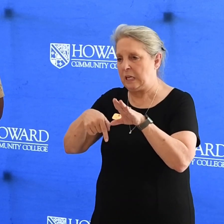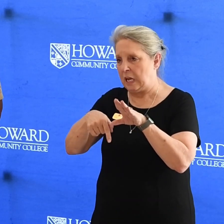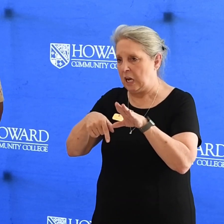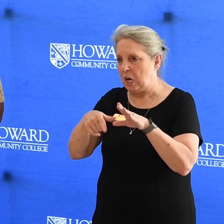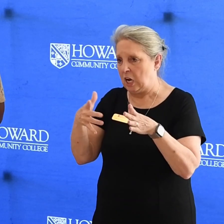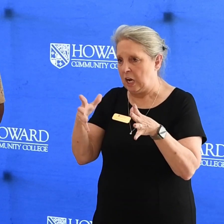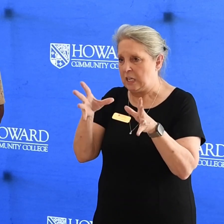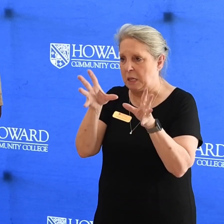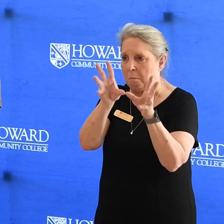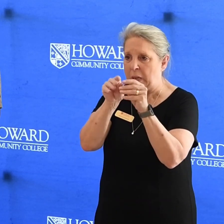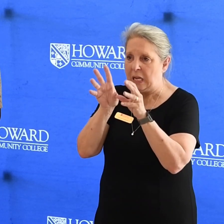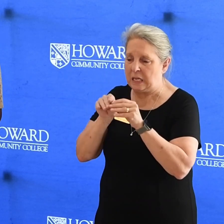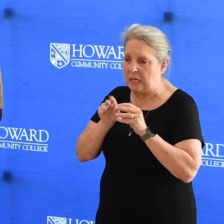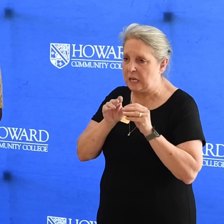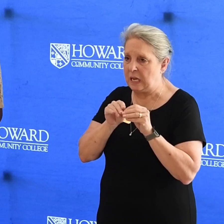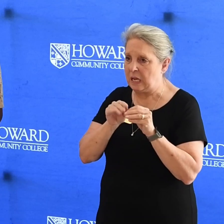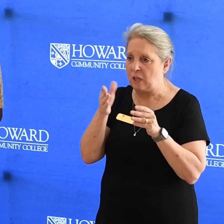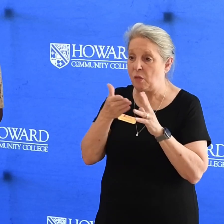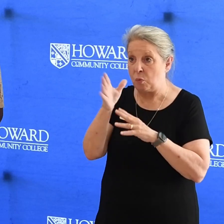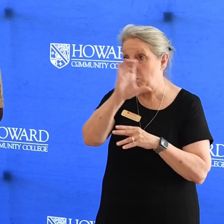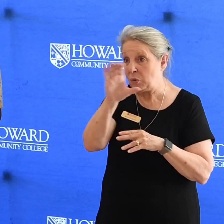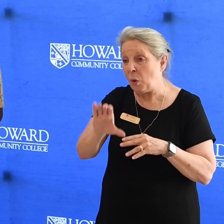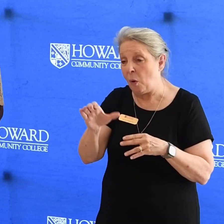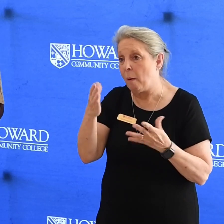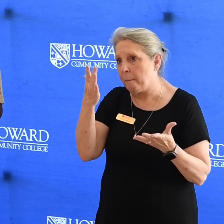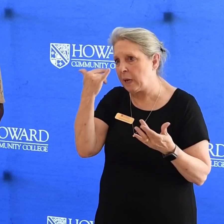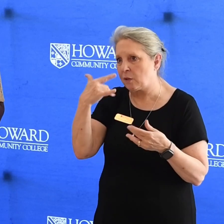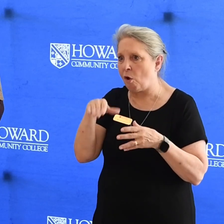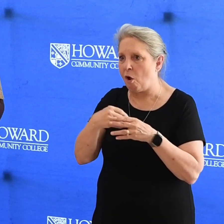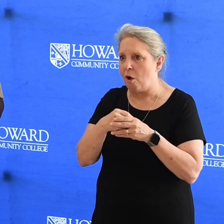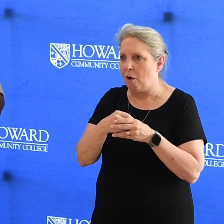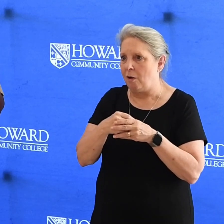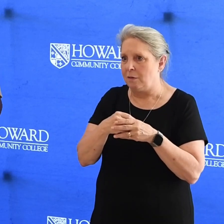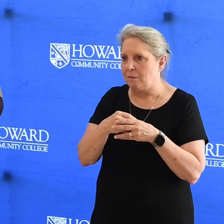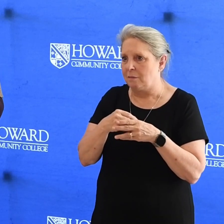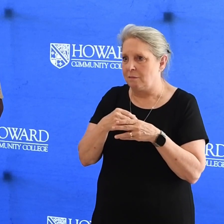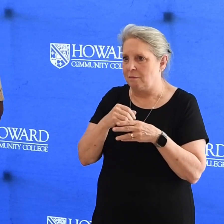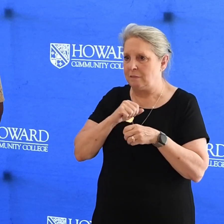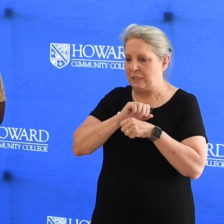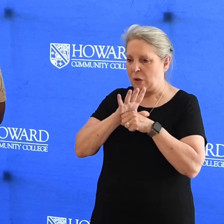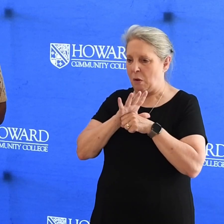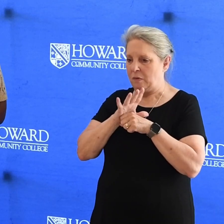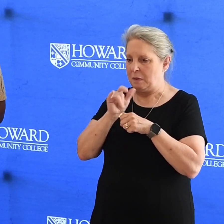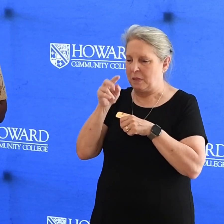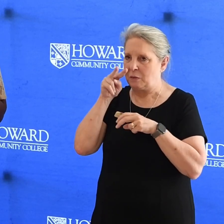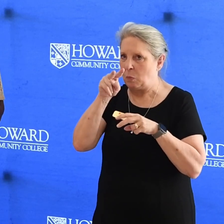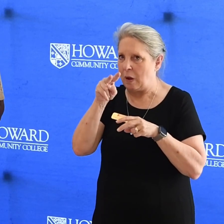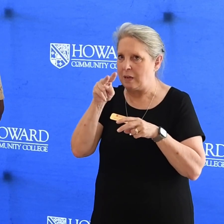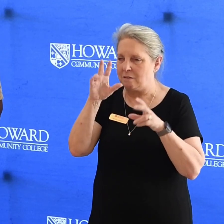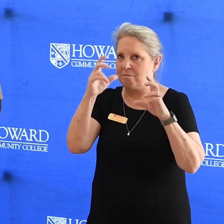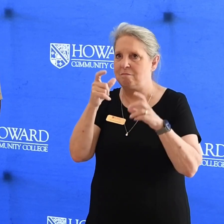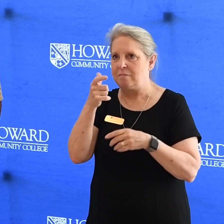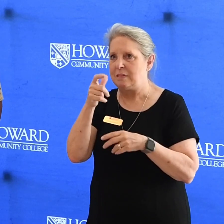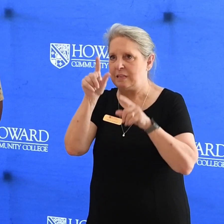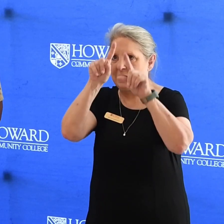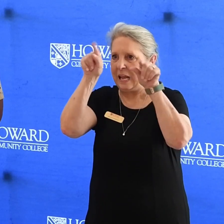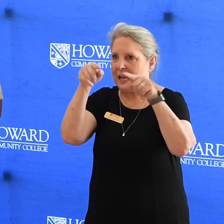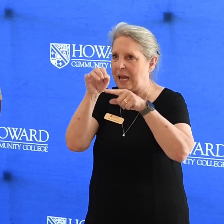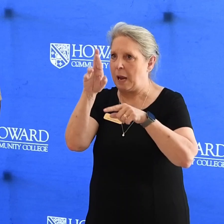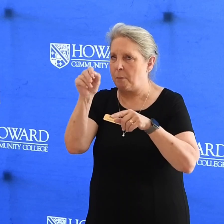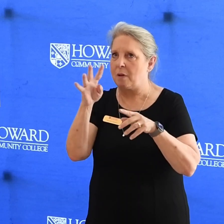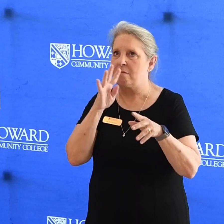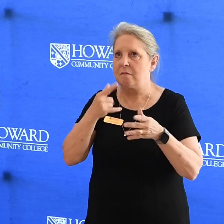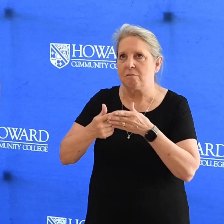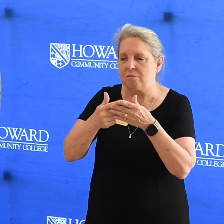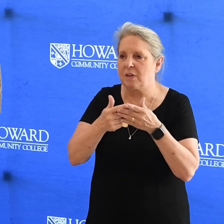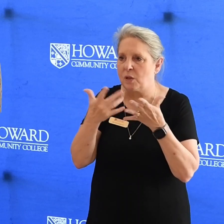the meetings, all by Zoom at that point in time, right? We were all around the cameras talking to each other